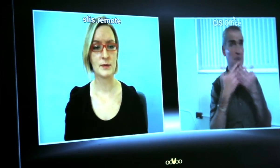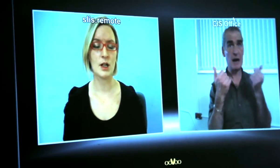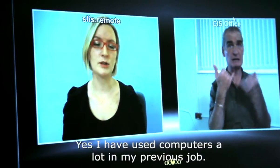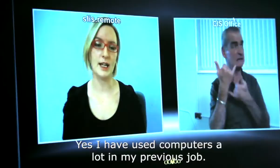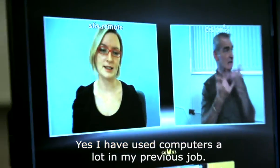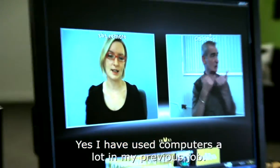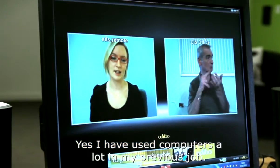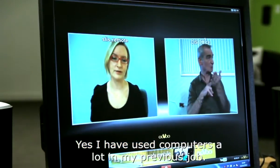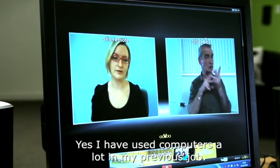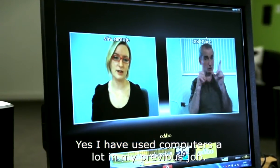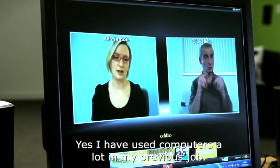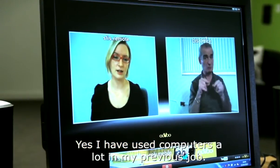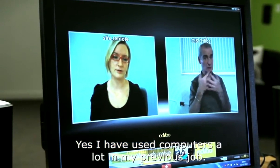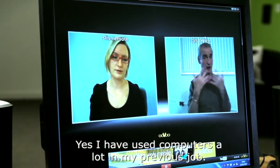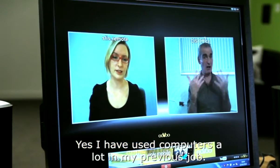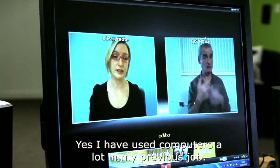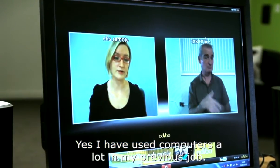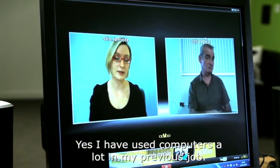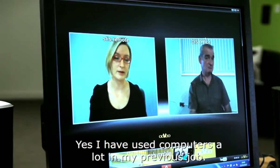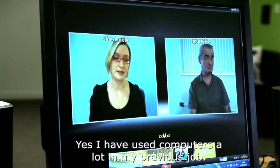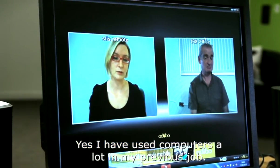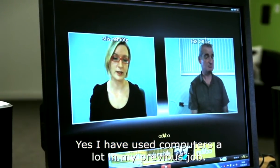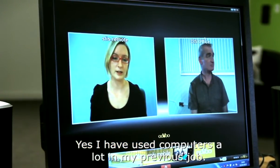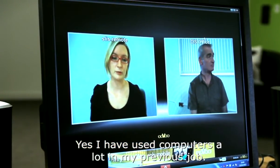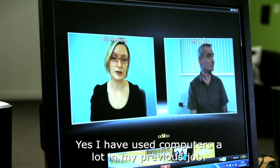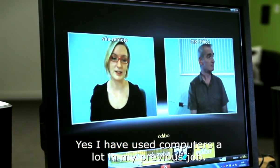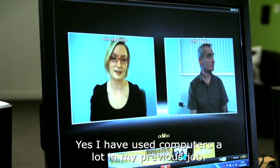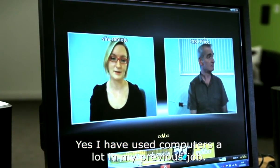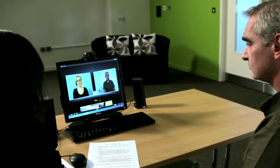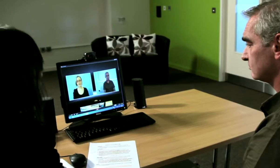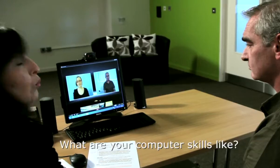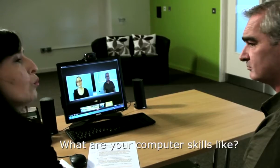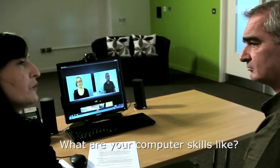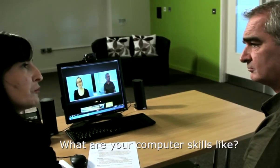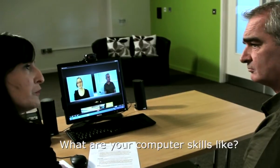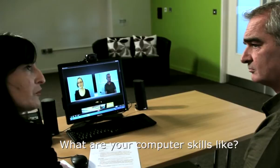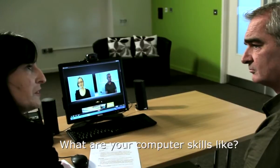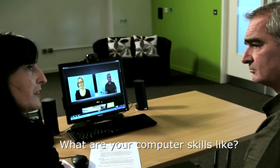Oh yes, I've a lot of years of experience working with computers. What are your computer skills like?